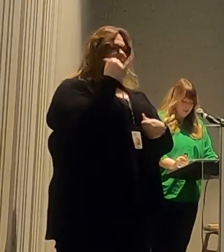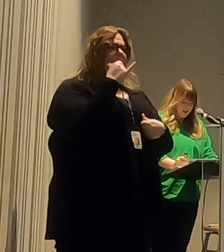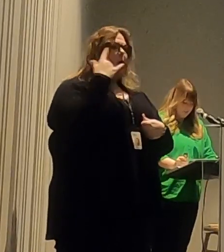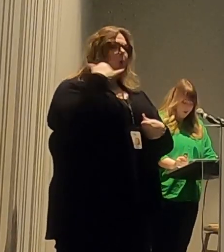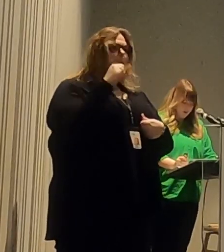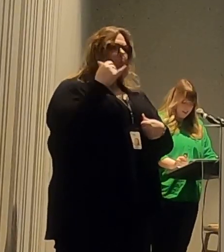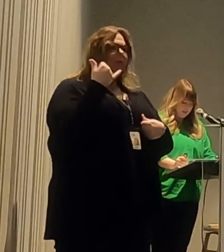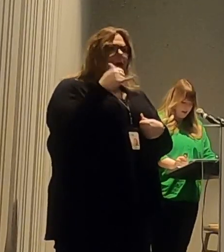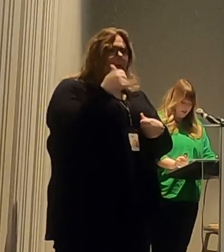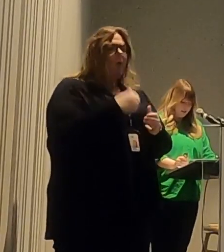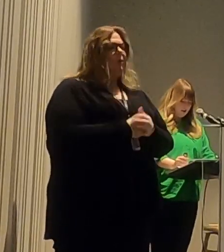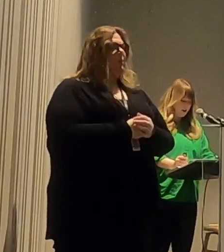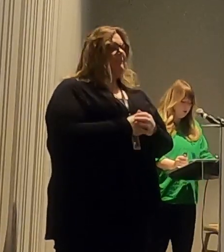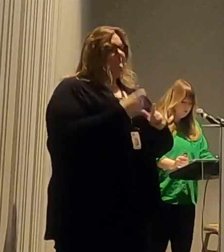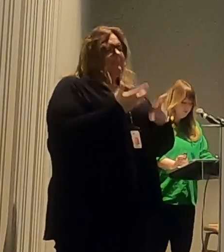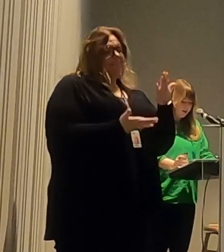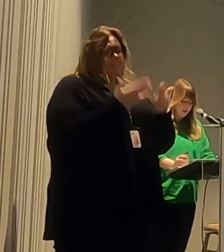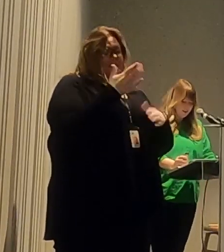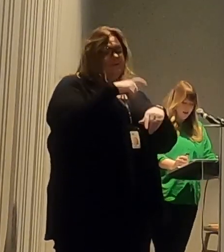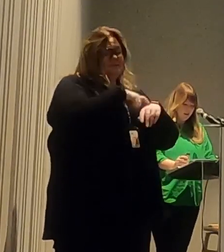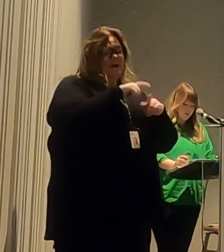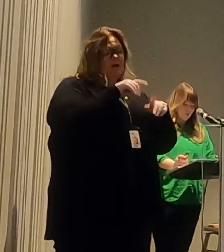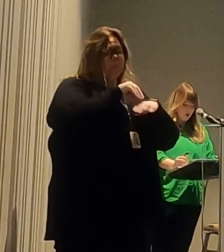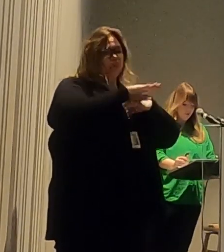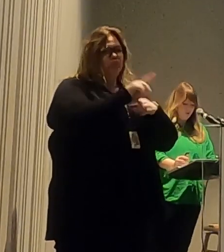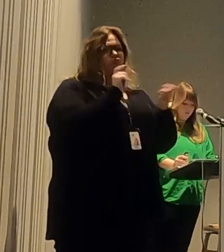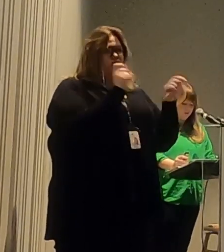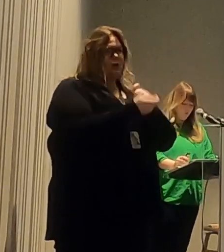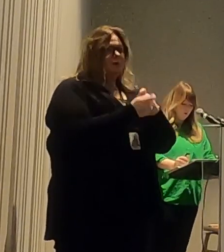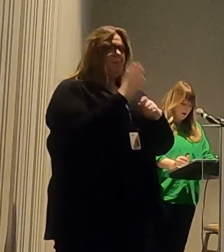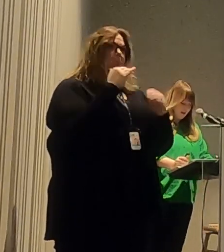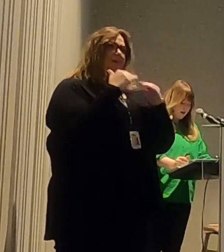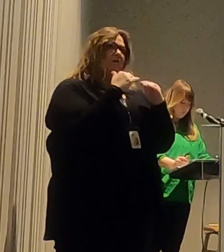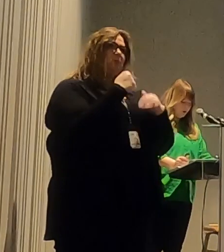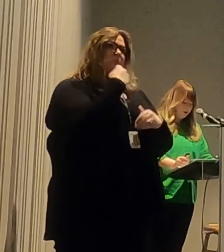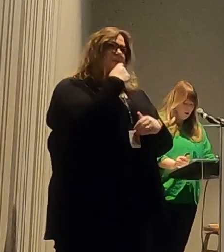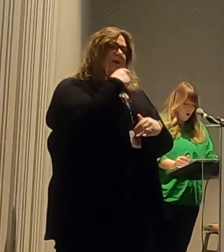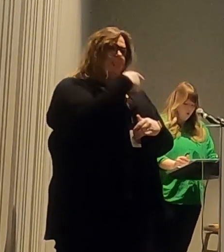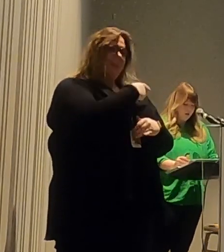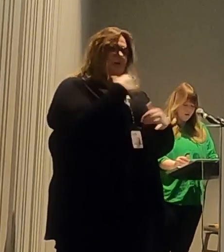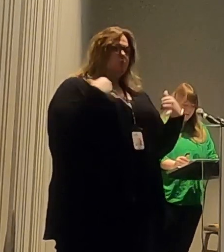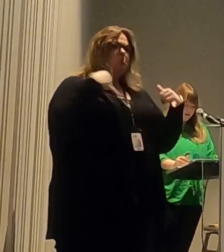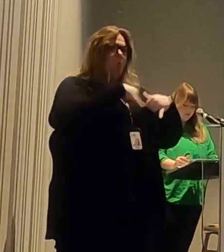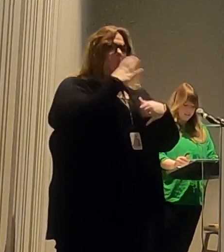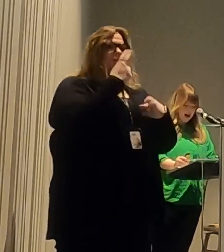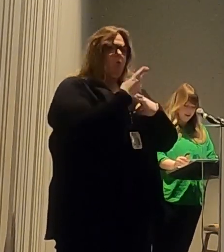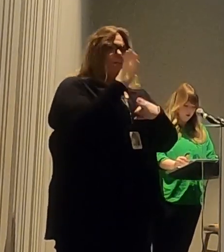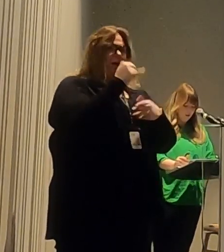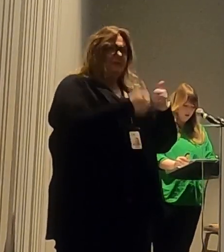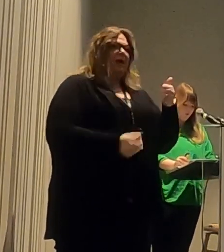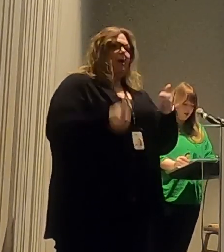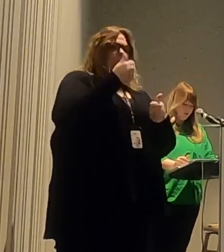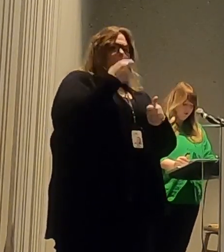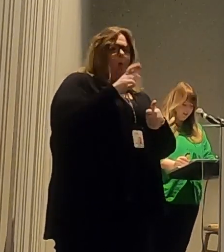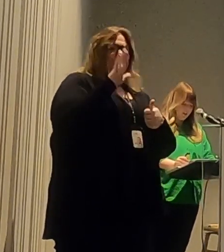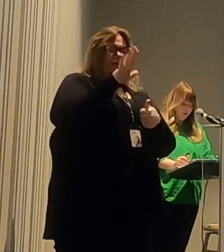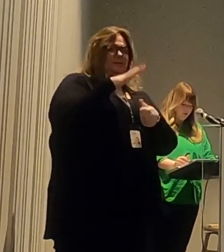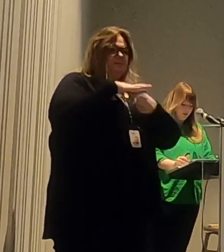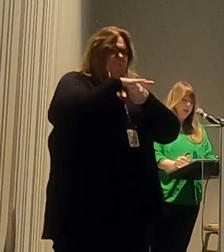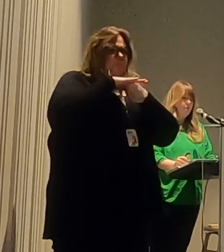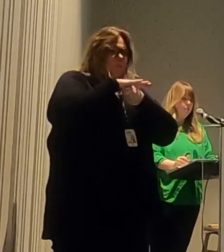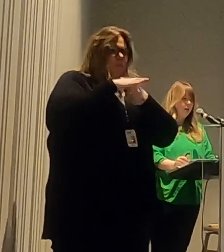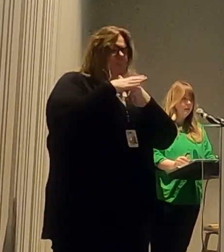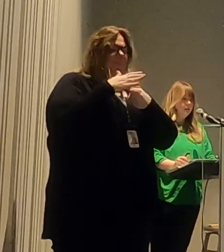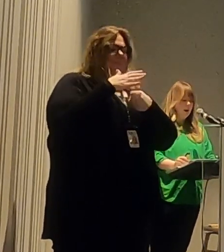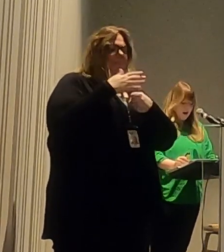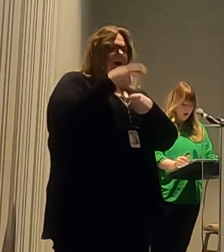changed over time like we discussed, it would be fair to say this robe would have been worn by the emperor or a member of his high court, which would have